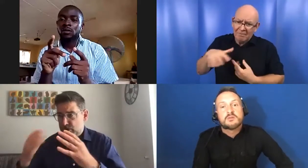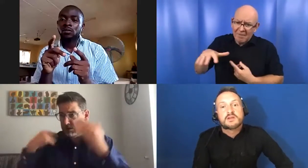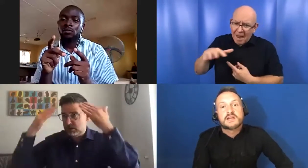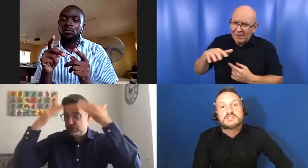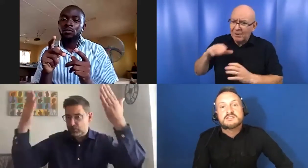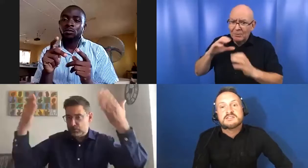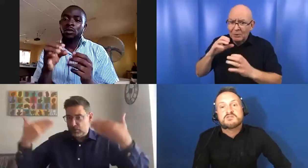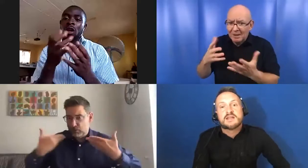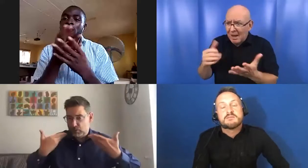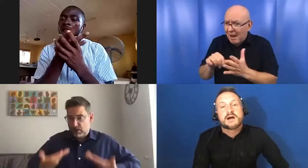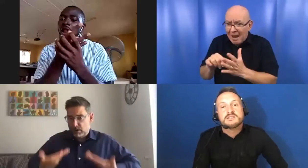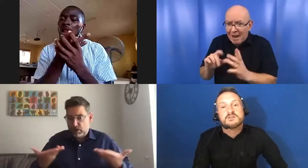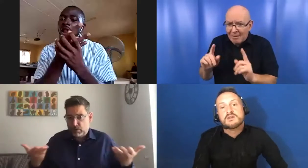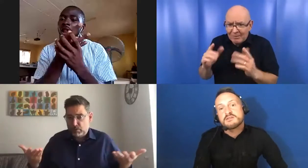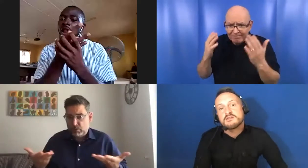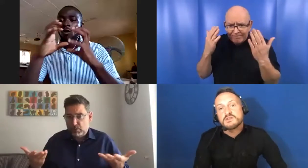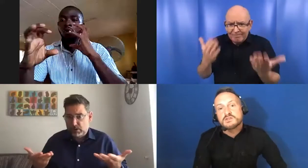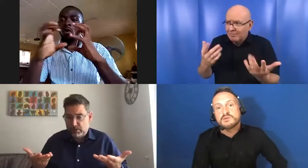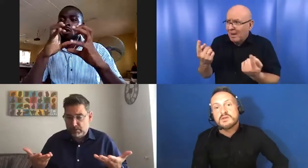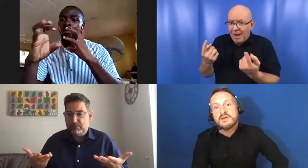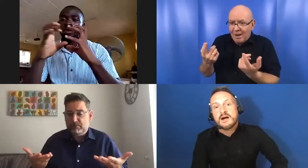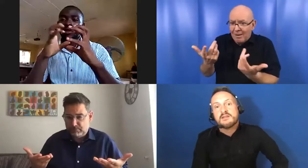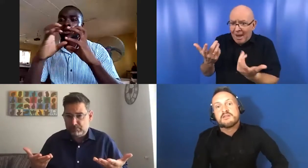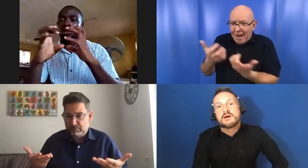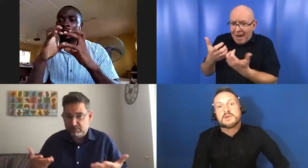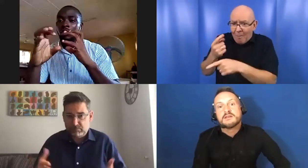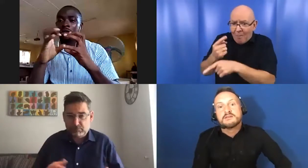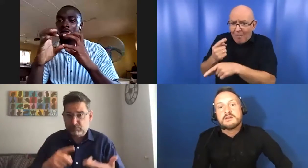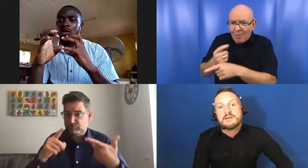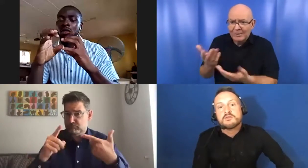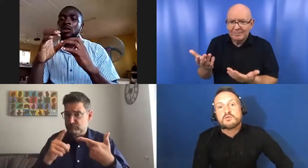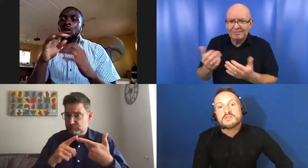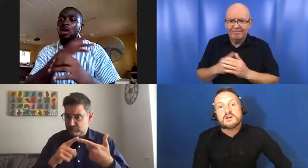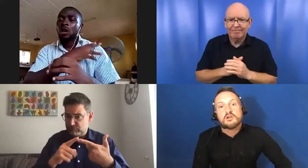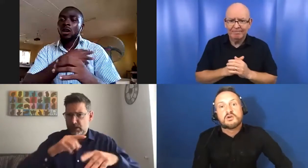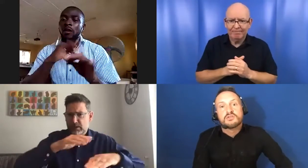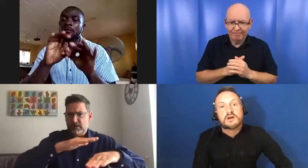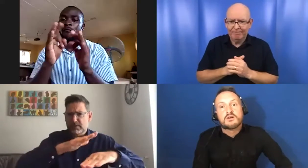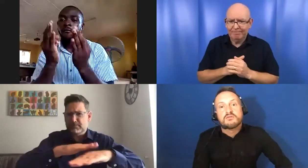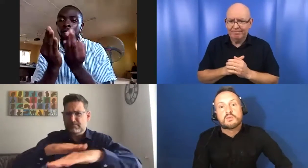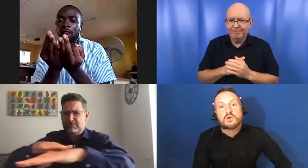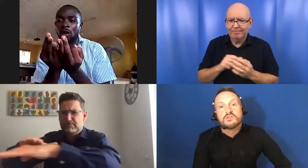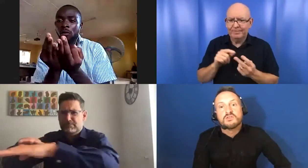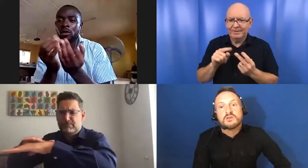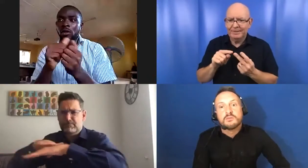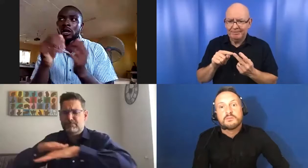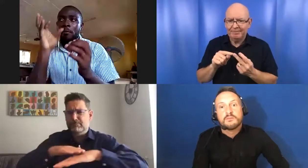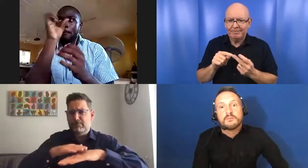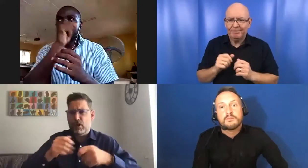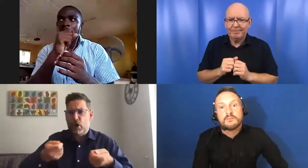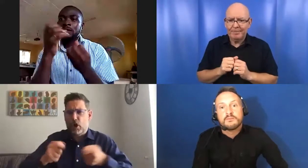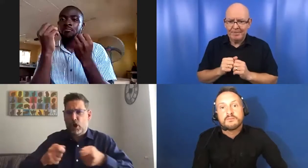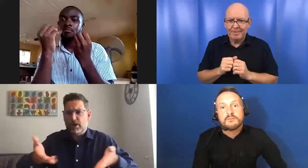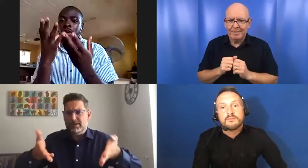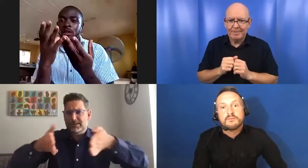of communication, and this has greatly impacted on those individuals and their families. They're almost at a loss of what to do.